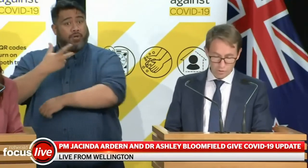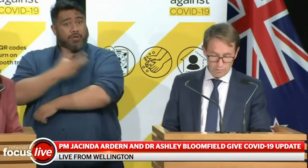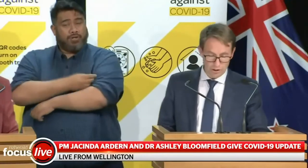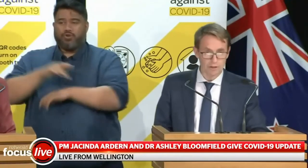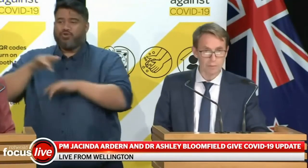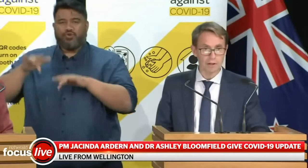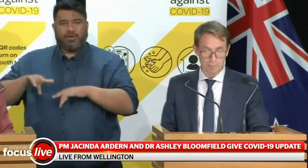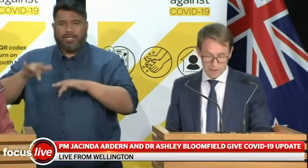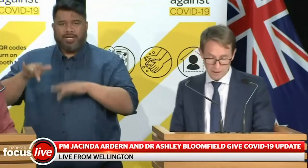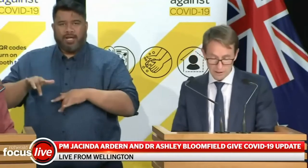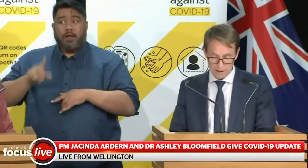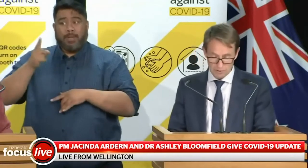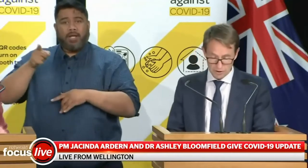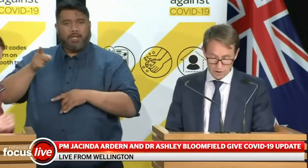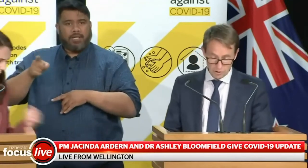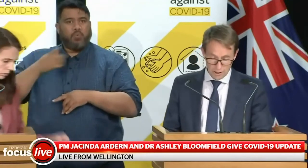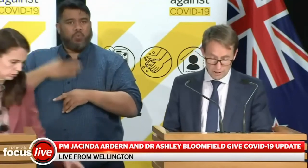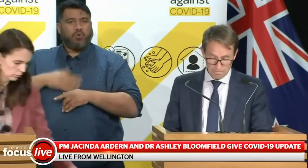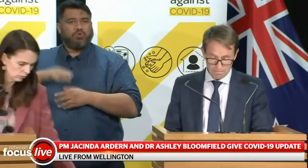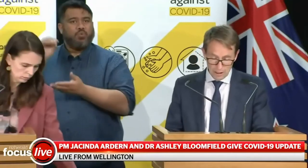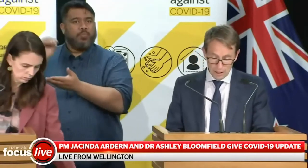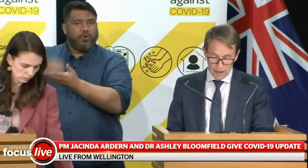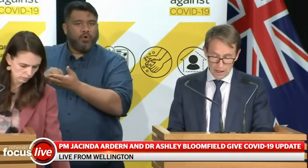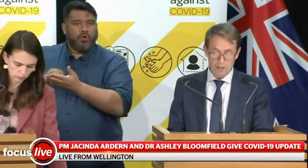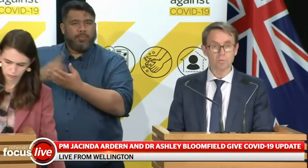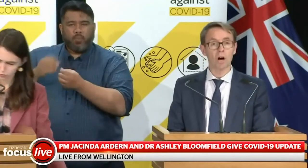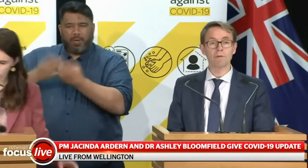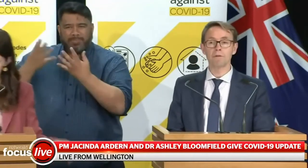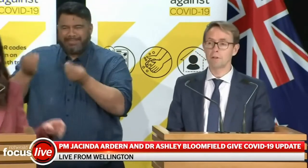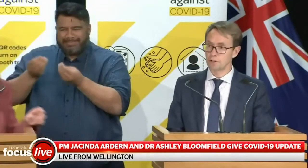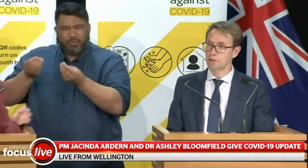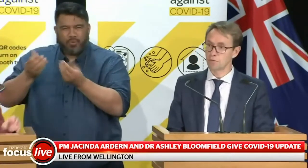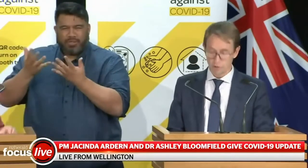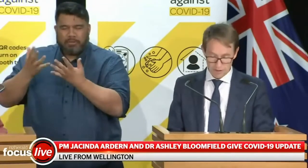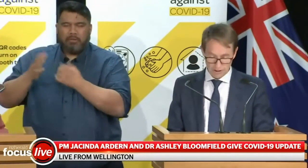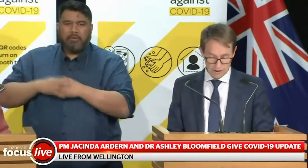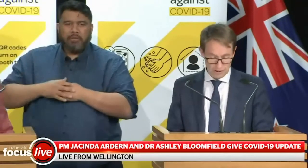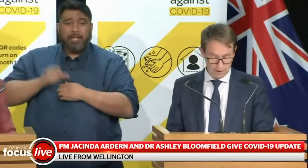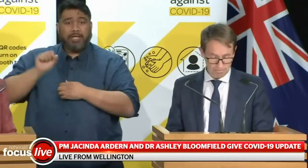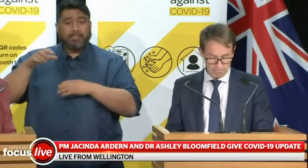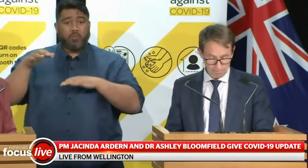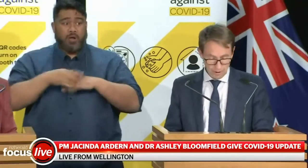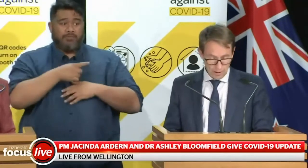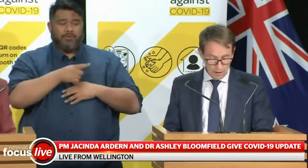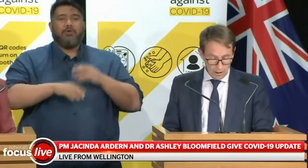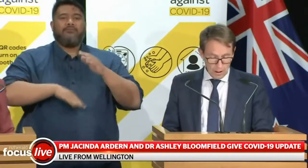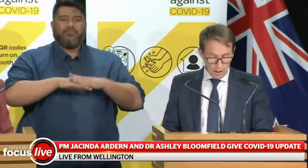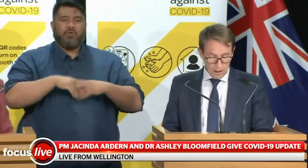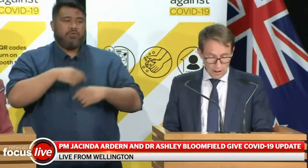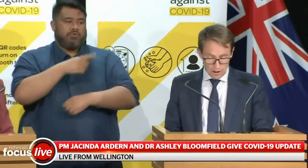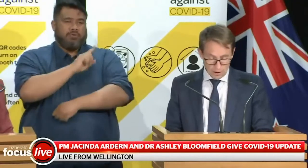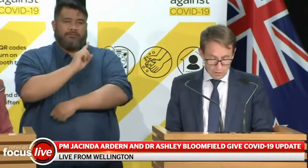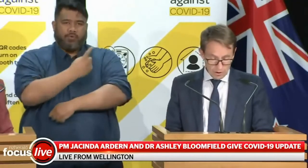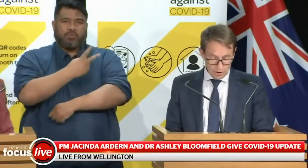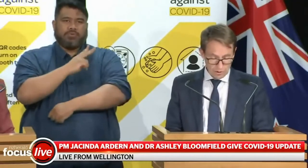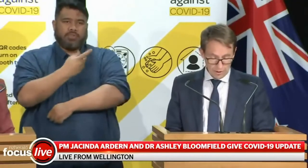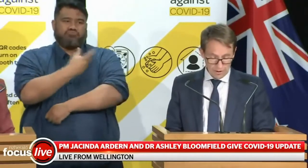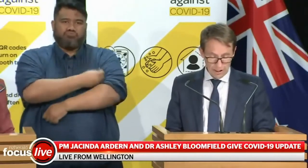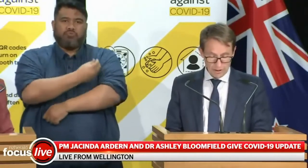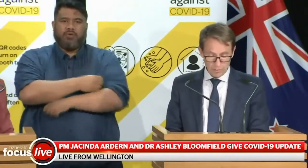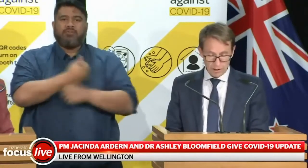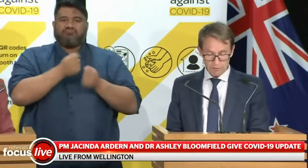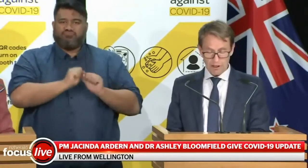trouble with the website, but had been making efforts to do that. His wife is fully vaccinated. I do want